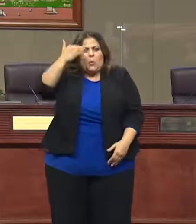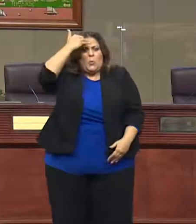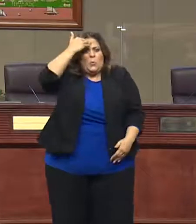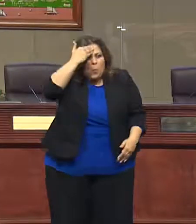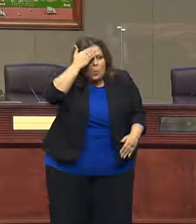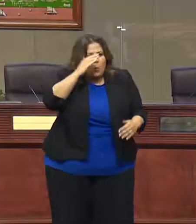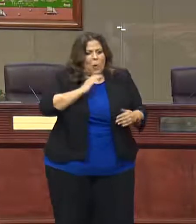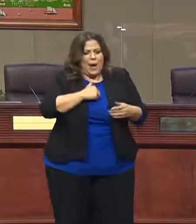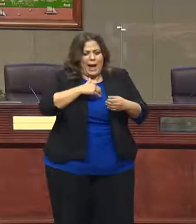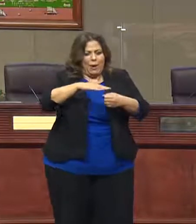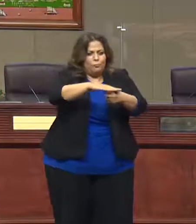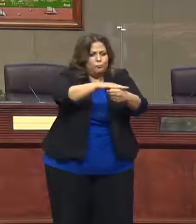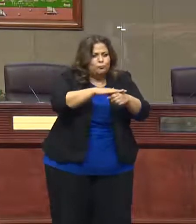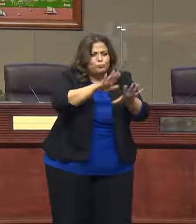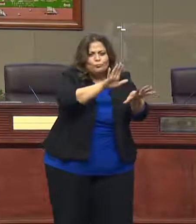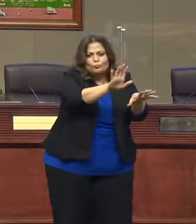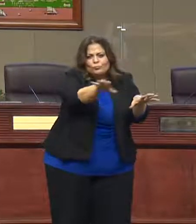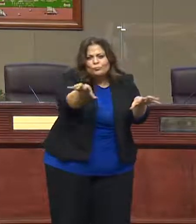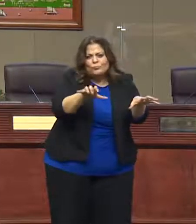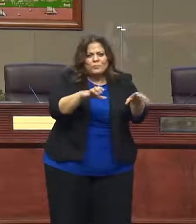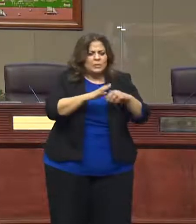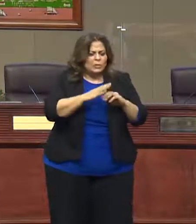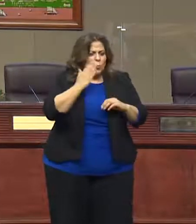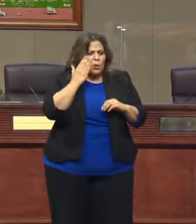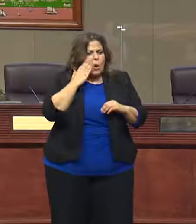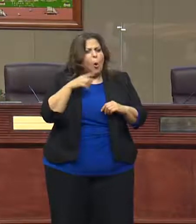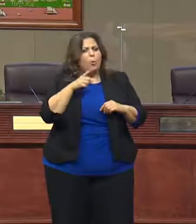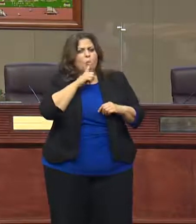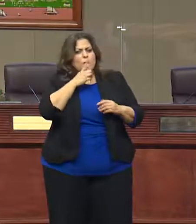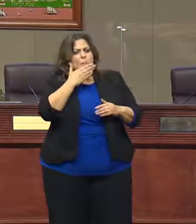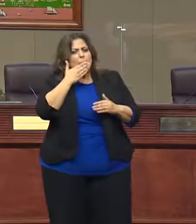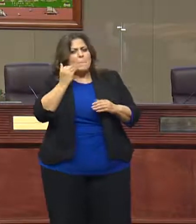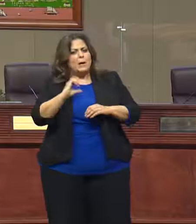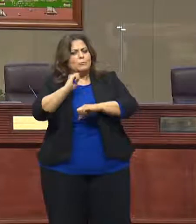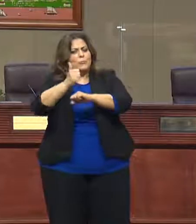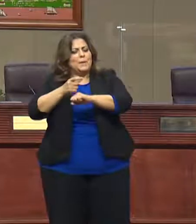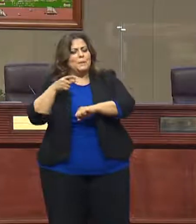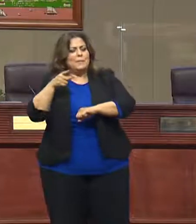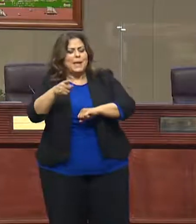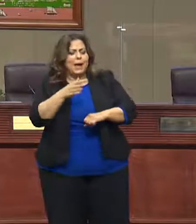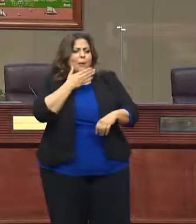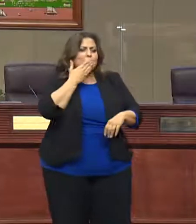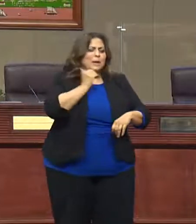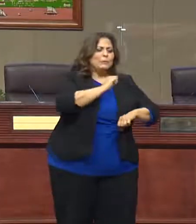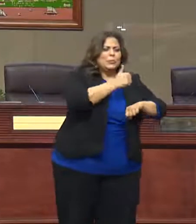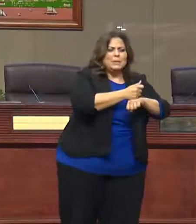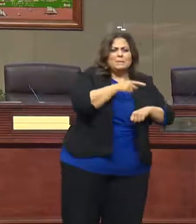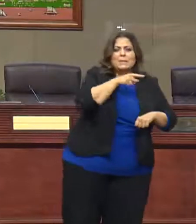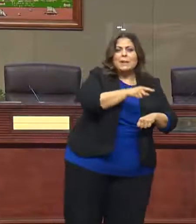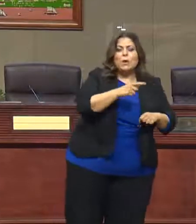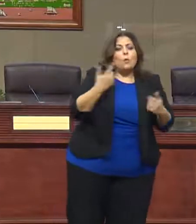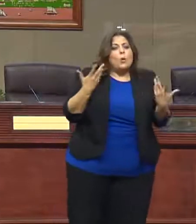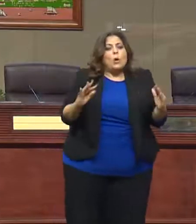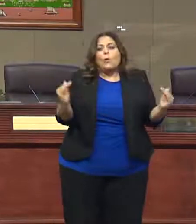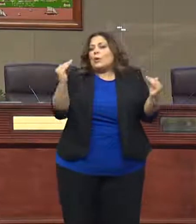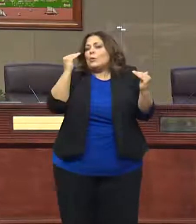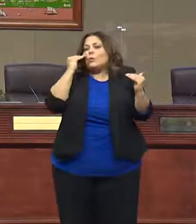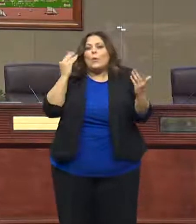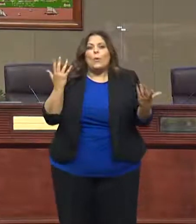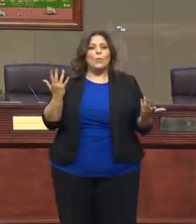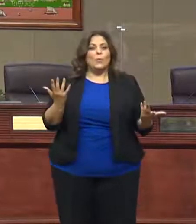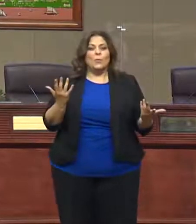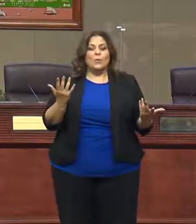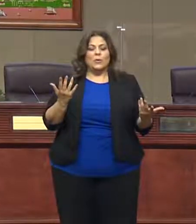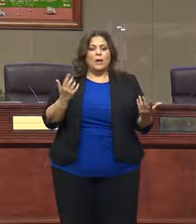we need to locate within our community based upon the various feedback that we are receiving. So